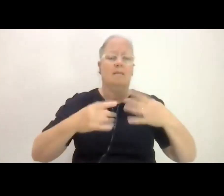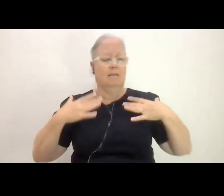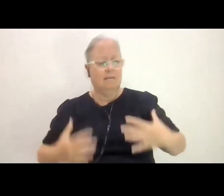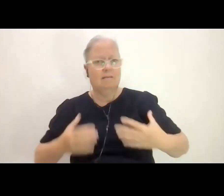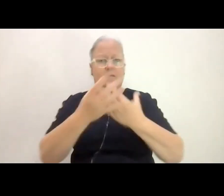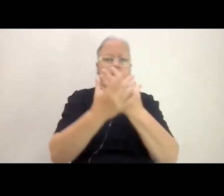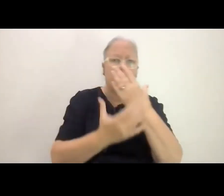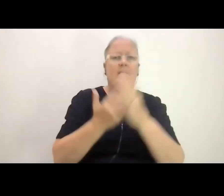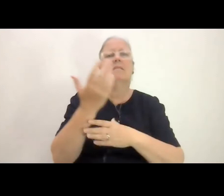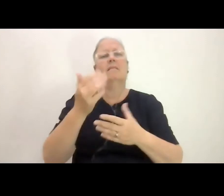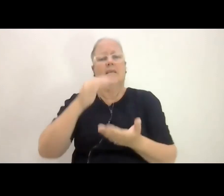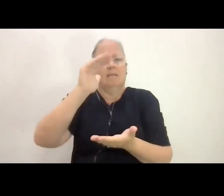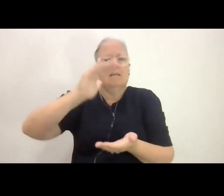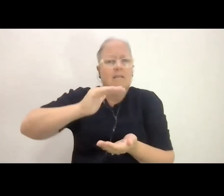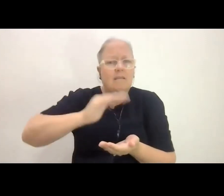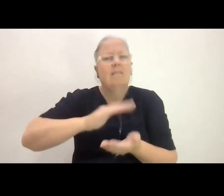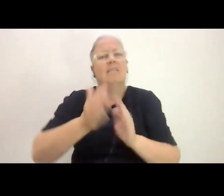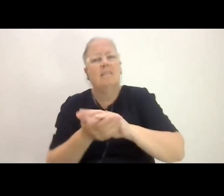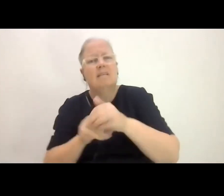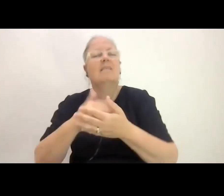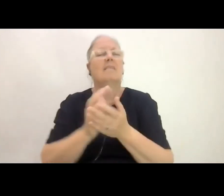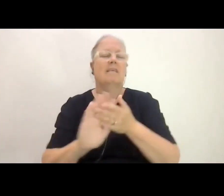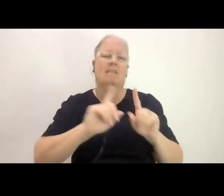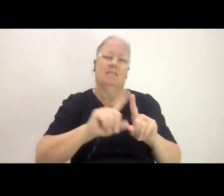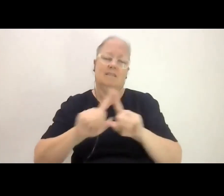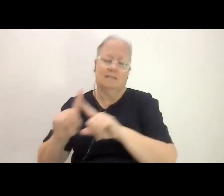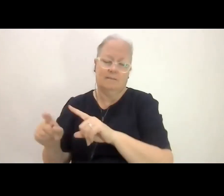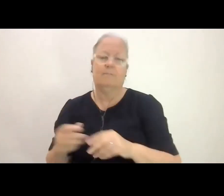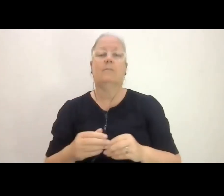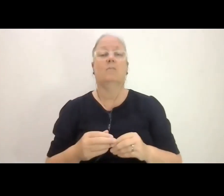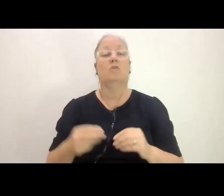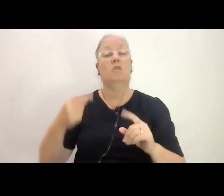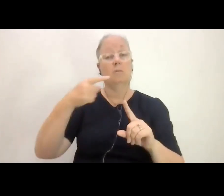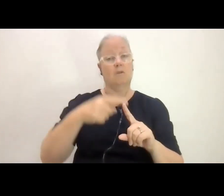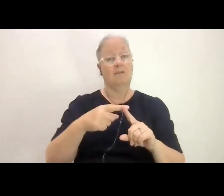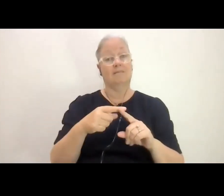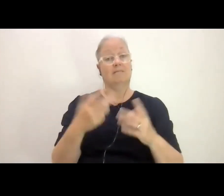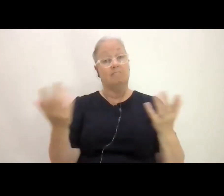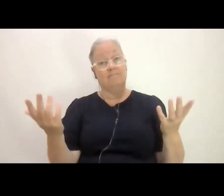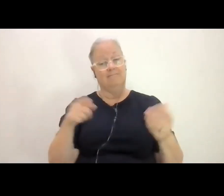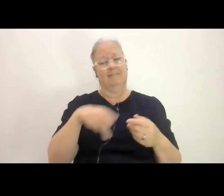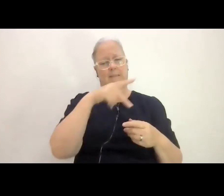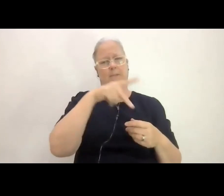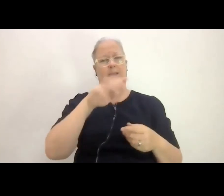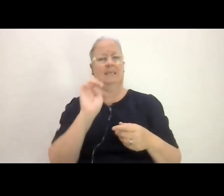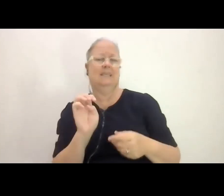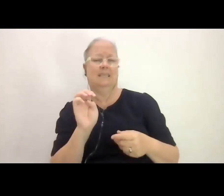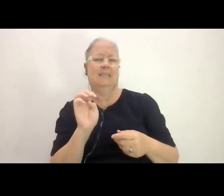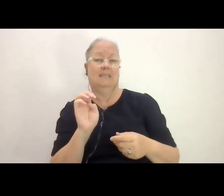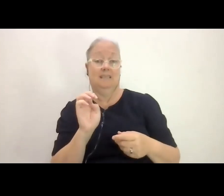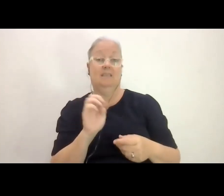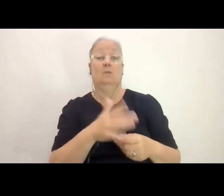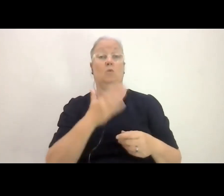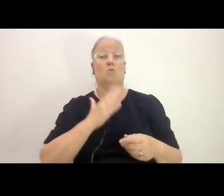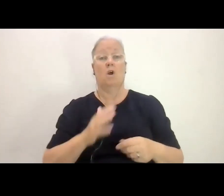of taking account the gender in the production and availability of PPPs, because if protective equipments,